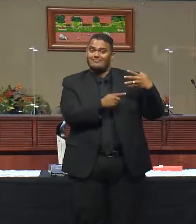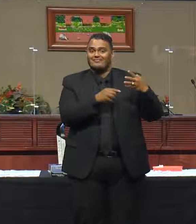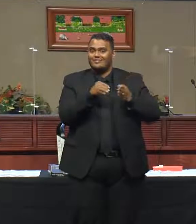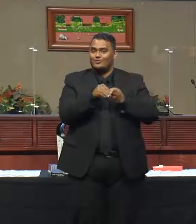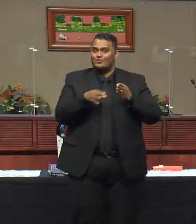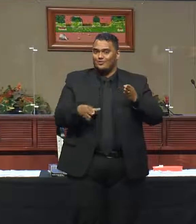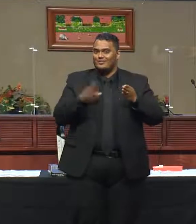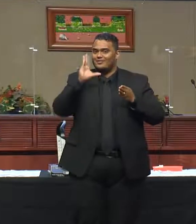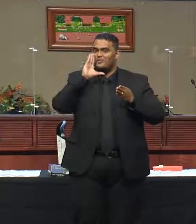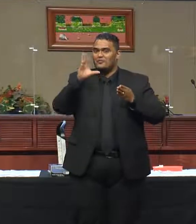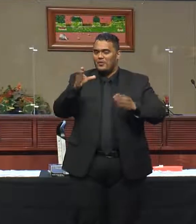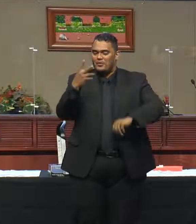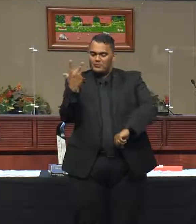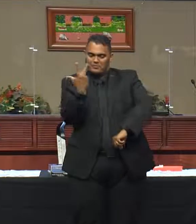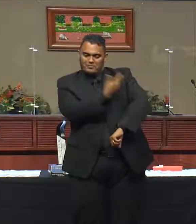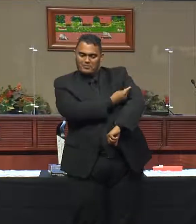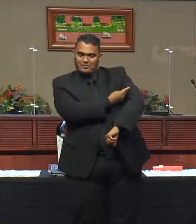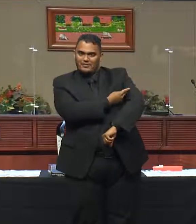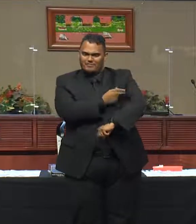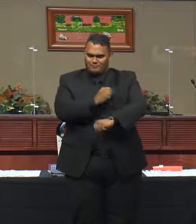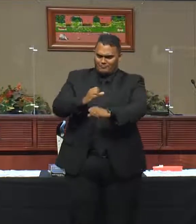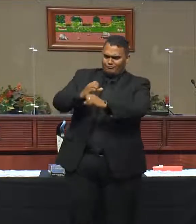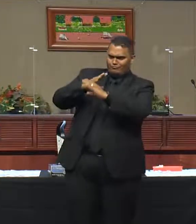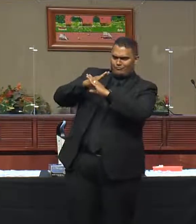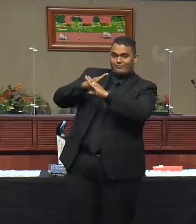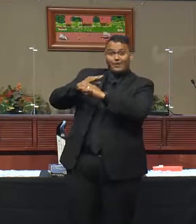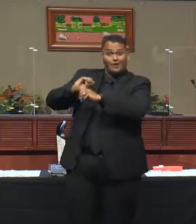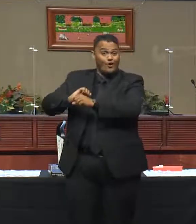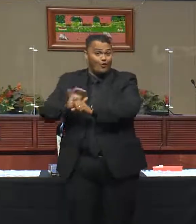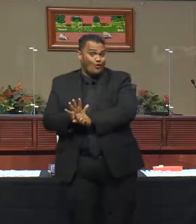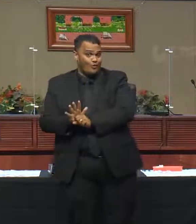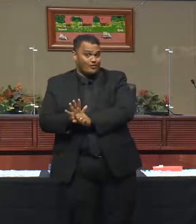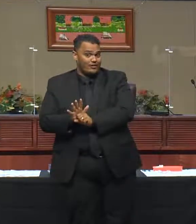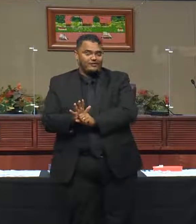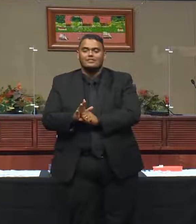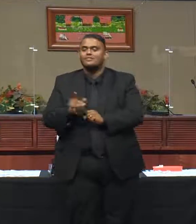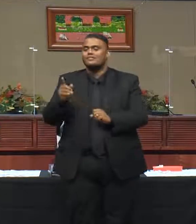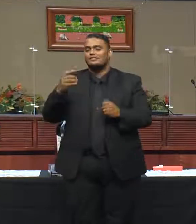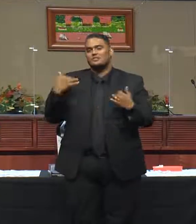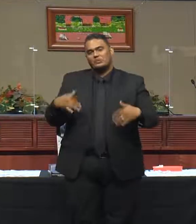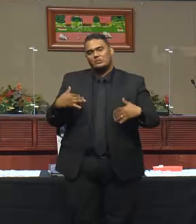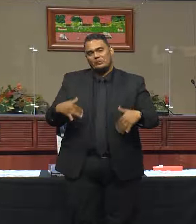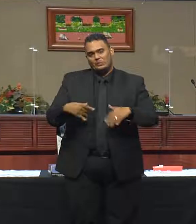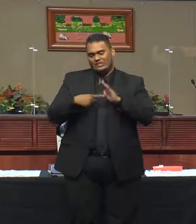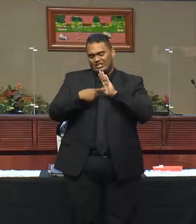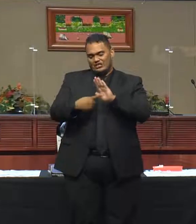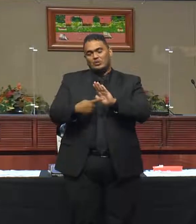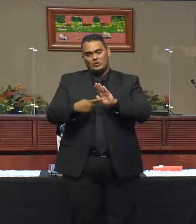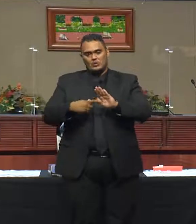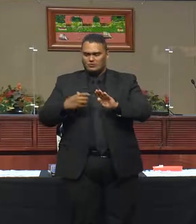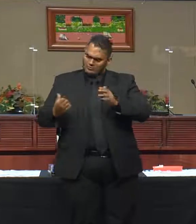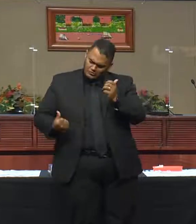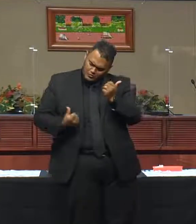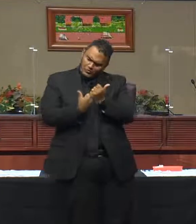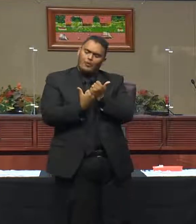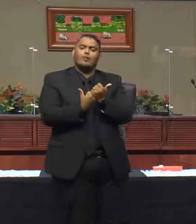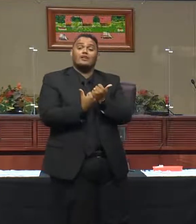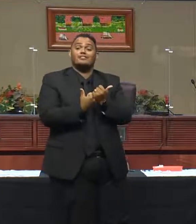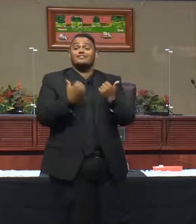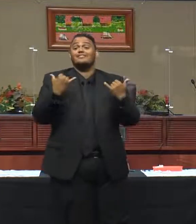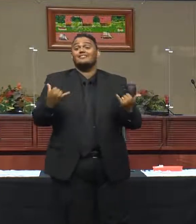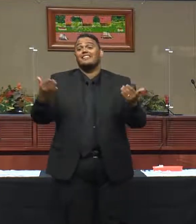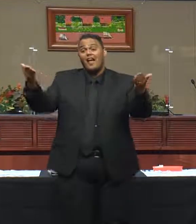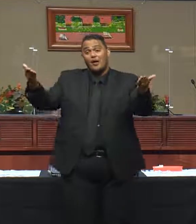vaccine, and their goal is to really show support for what we're trying to do here in the community. So I'm pleased to